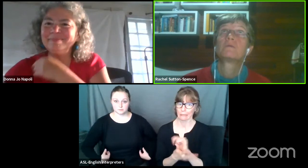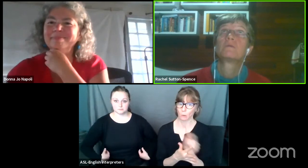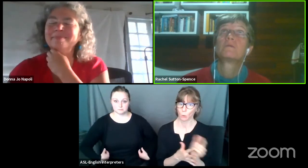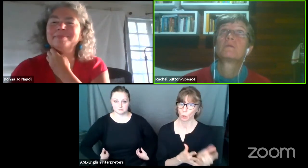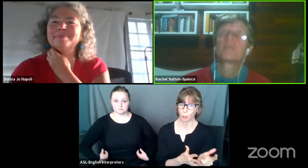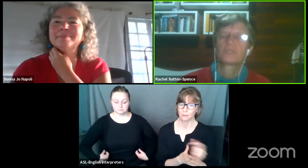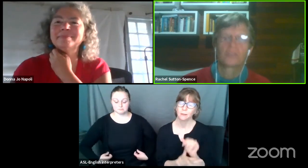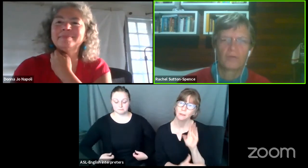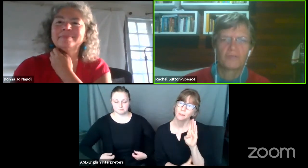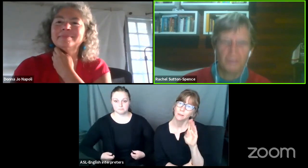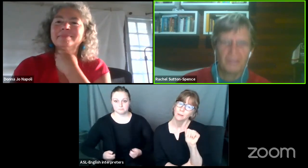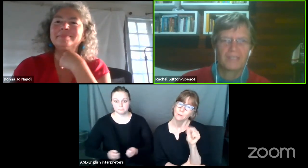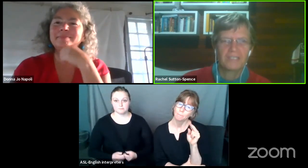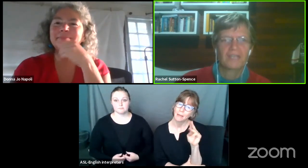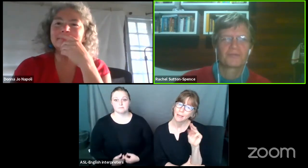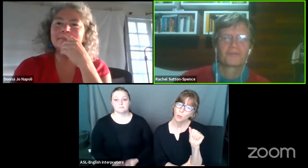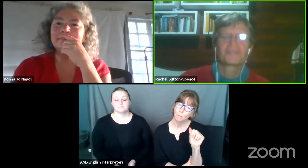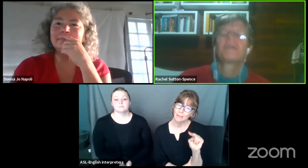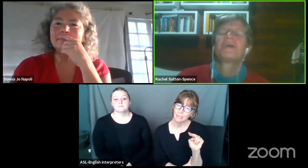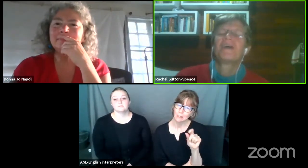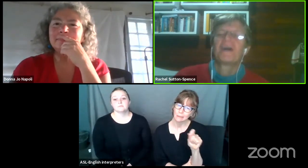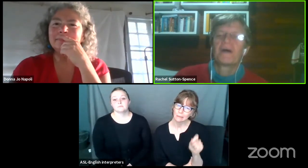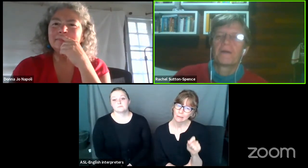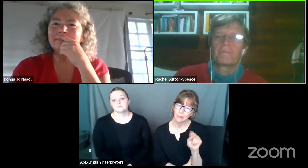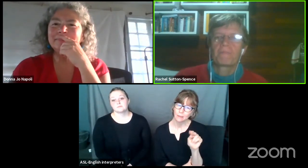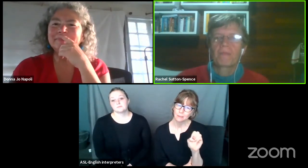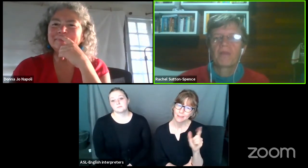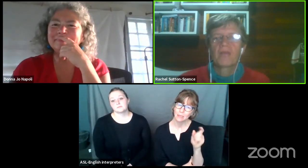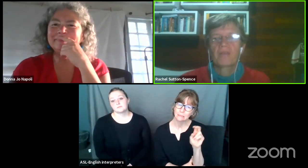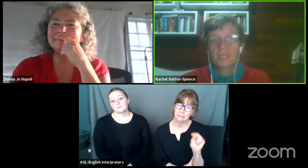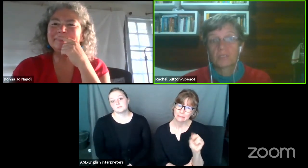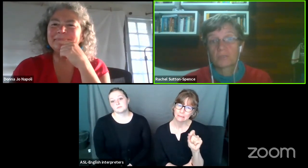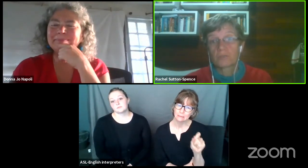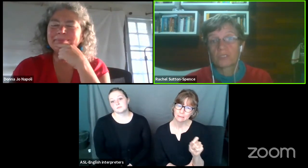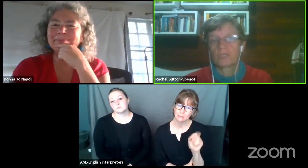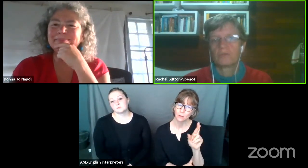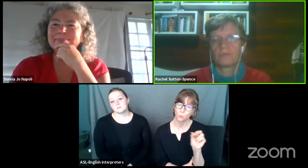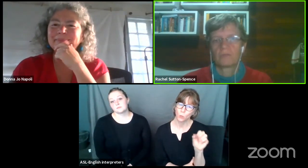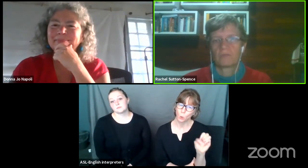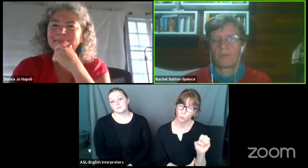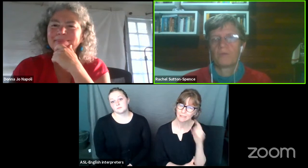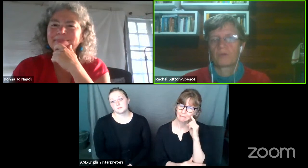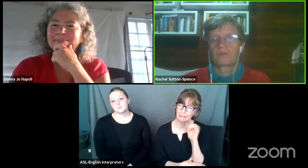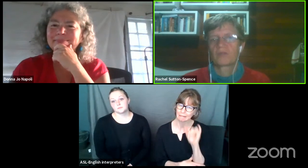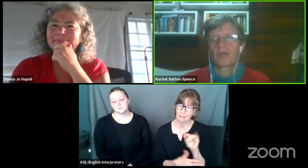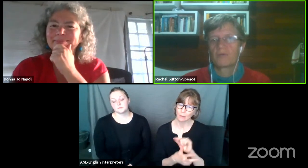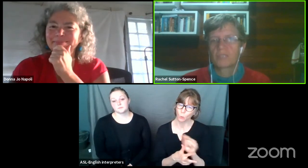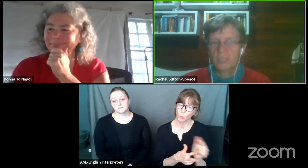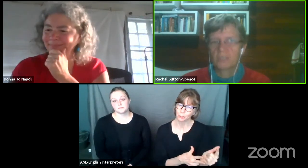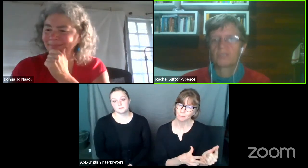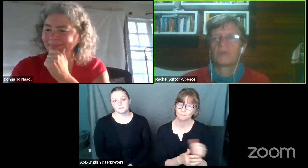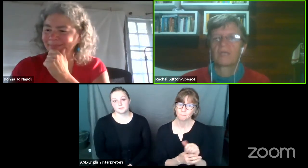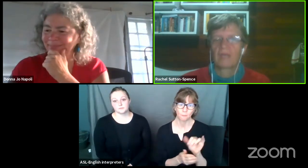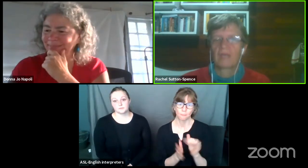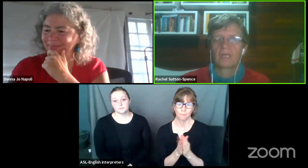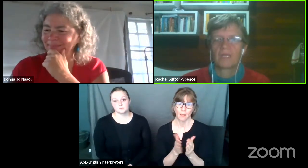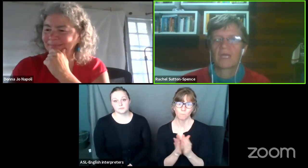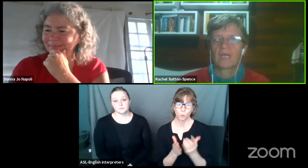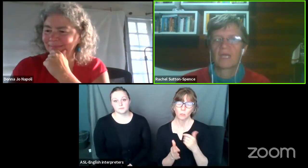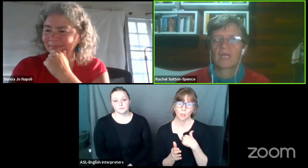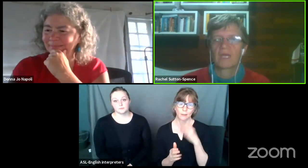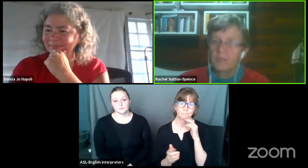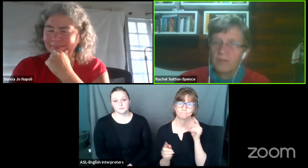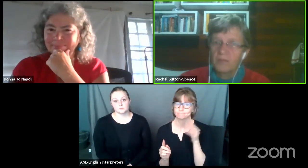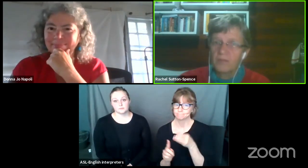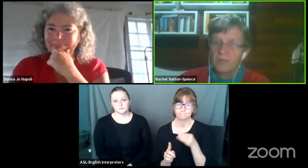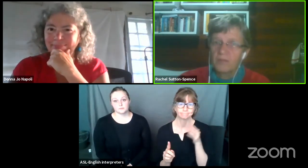Bauman, Nelson and Rose, I think it's that order. And that's also a book that I return to again and again.